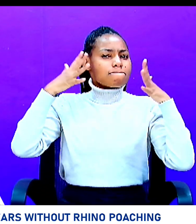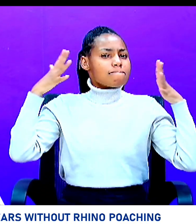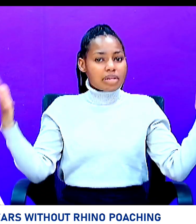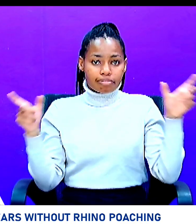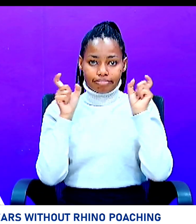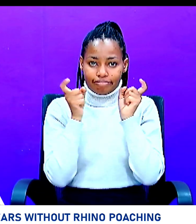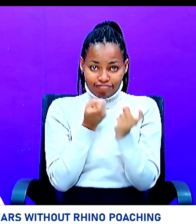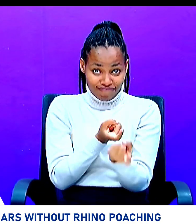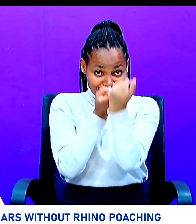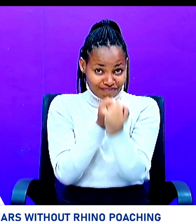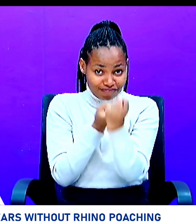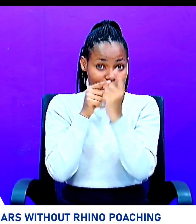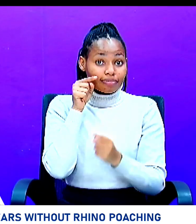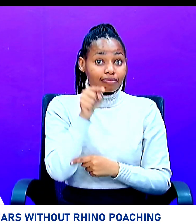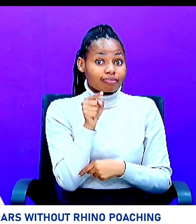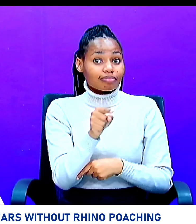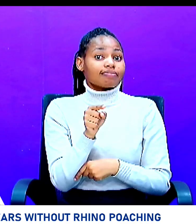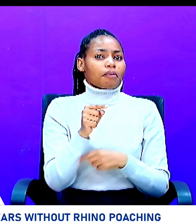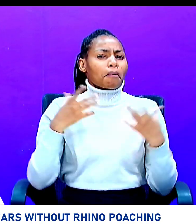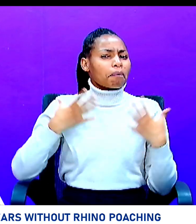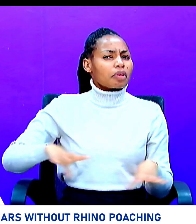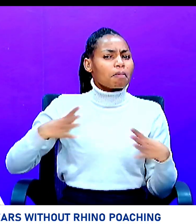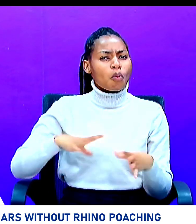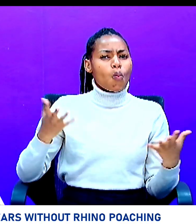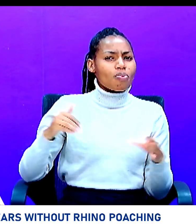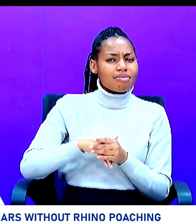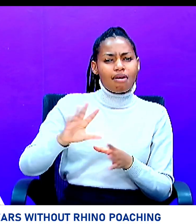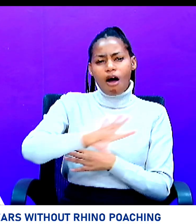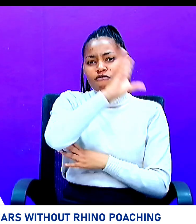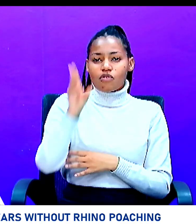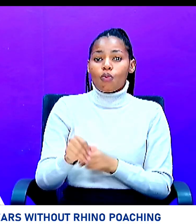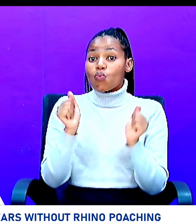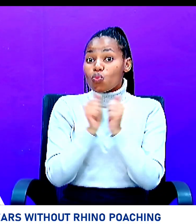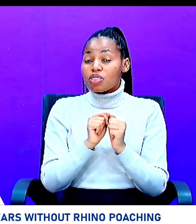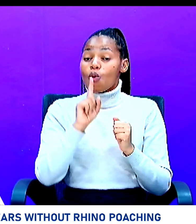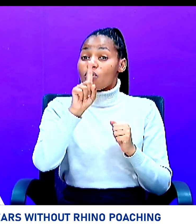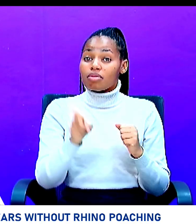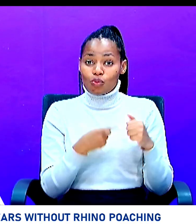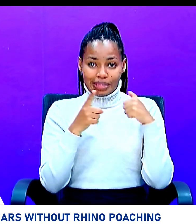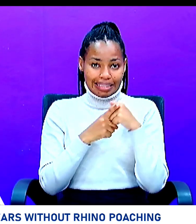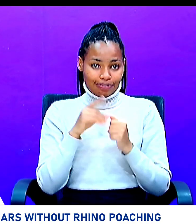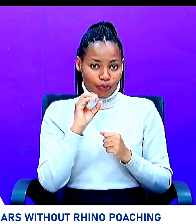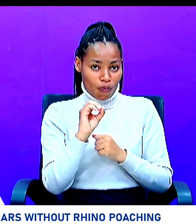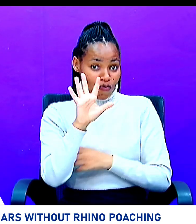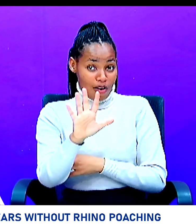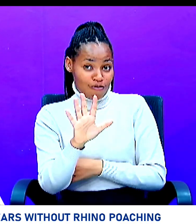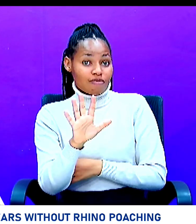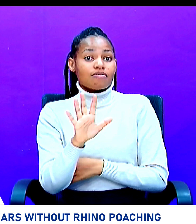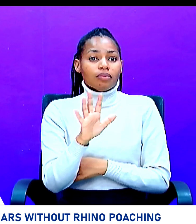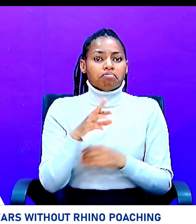The county has the 3rd largest rhino population in Africa, with